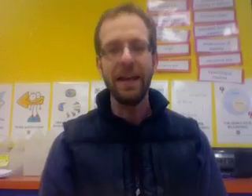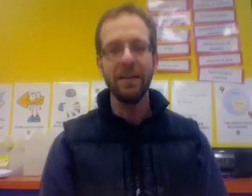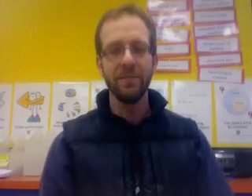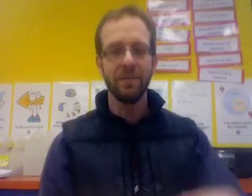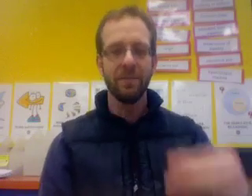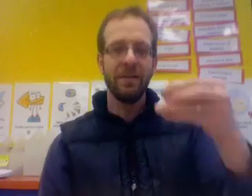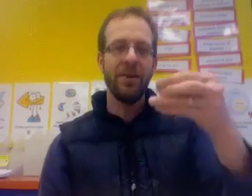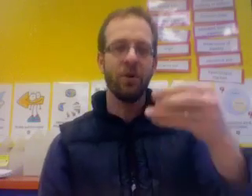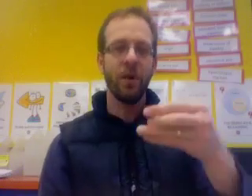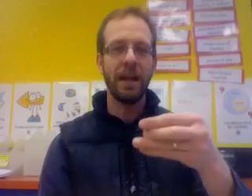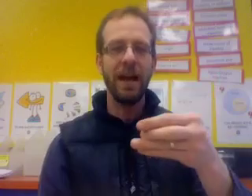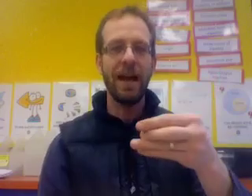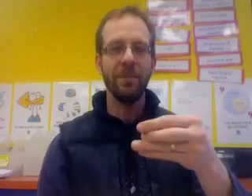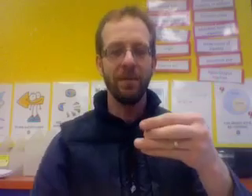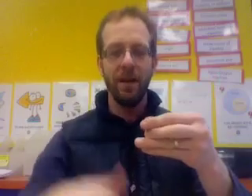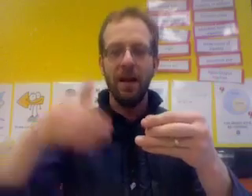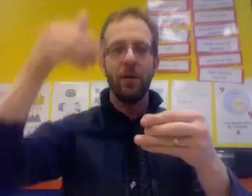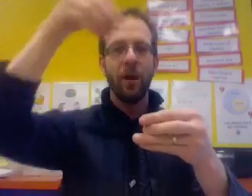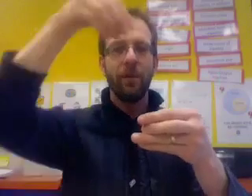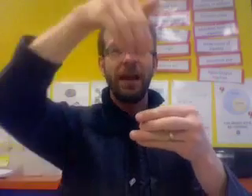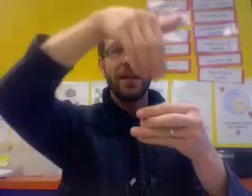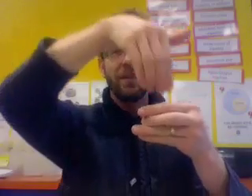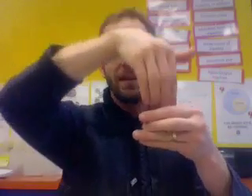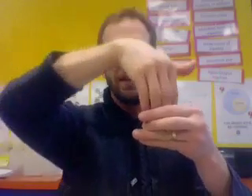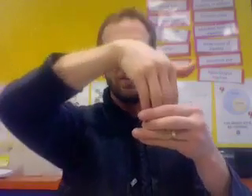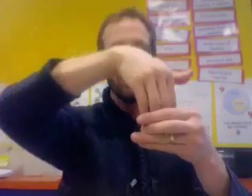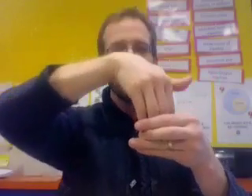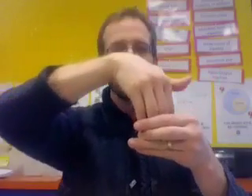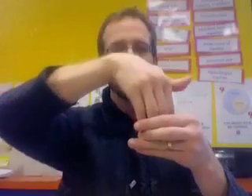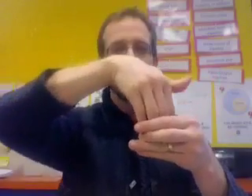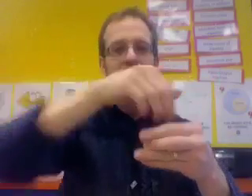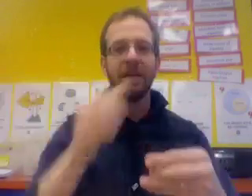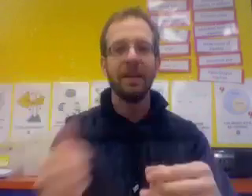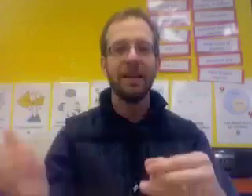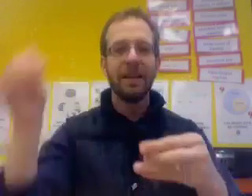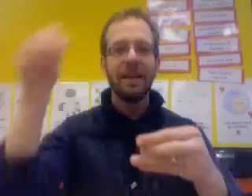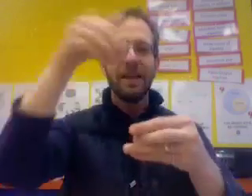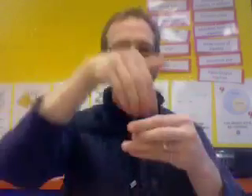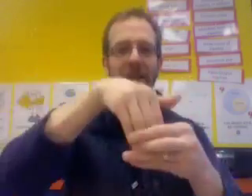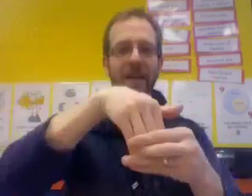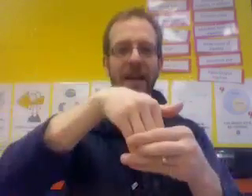In, pretend you're holding a cup, and we're going to place something into it. In.